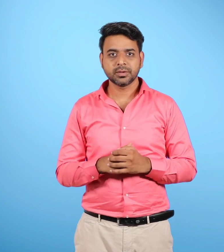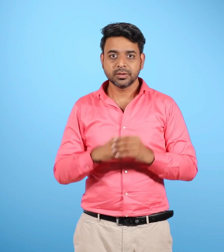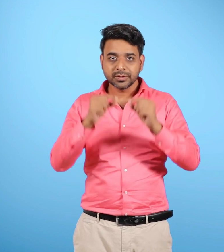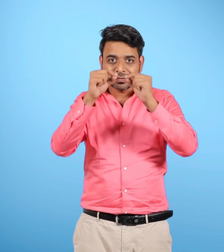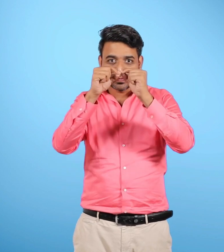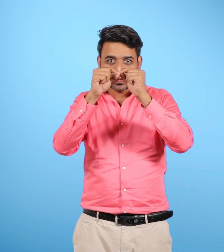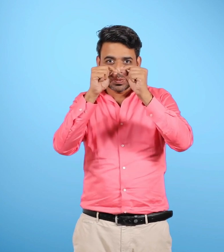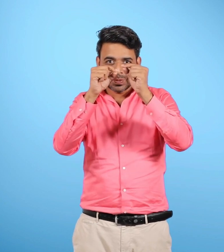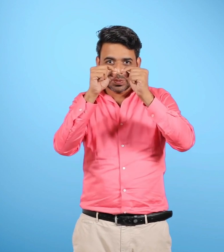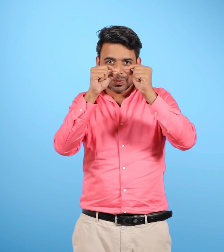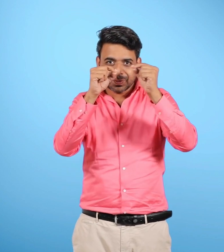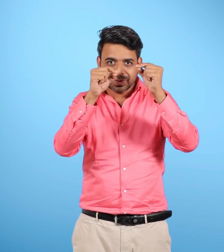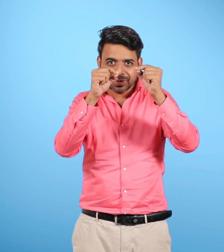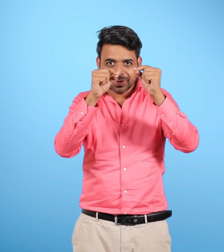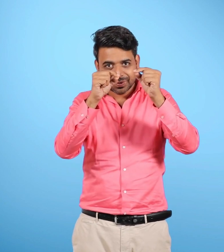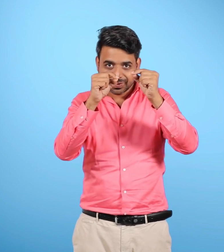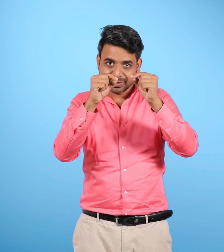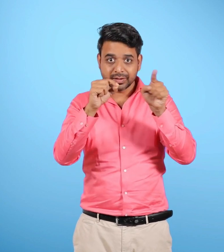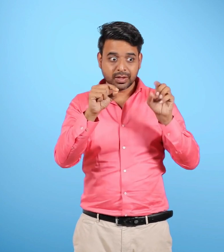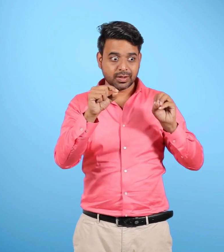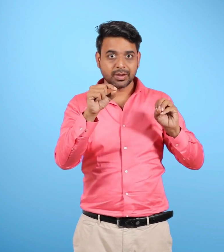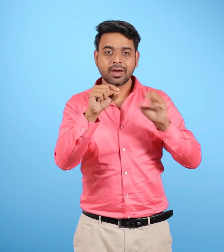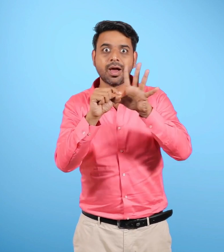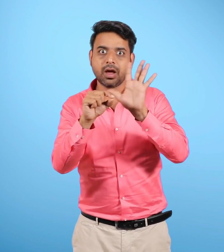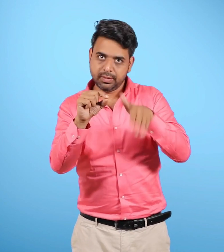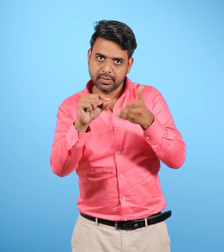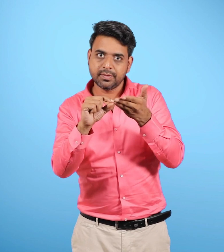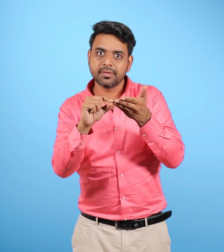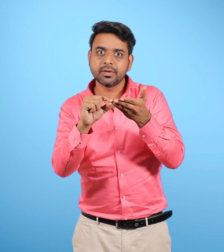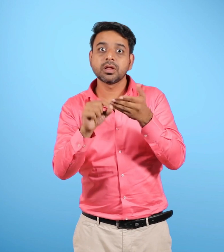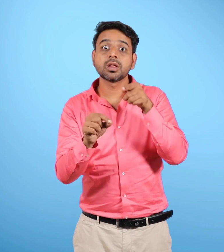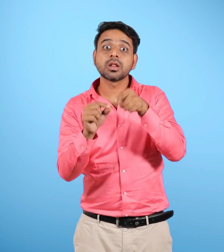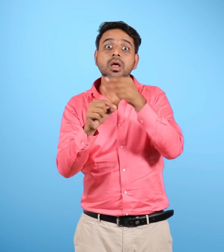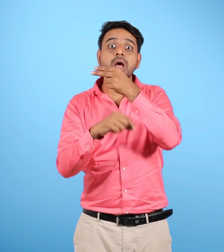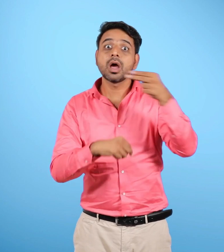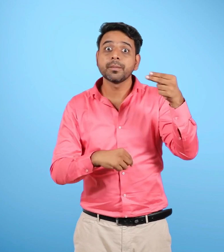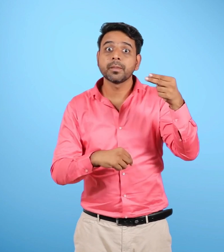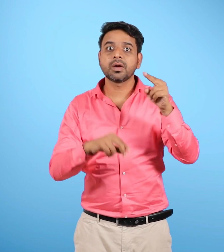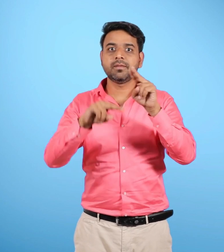The thin wire that gives off light is called the filament of the bulb.